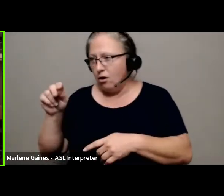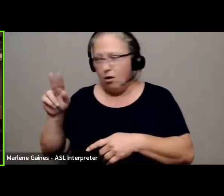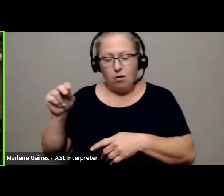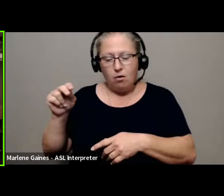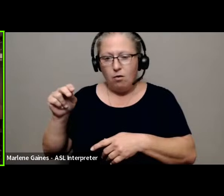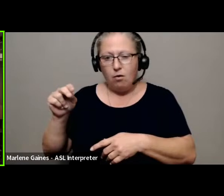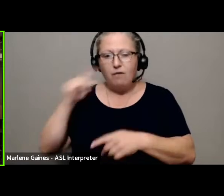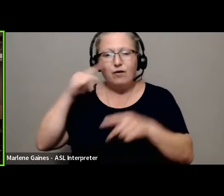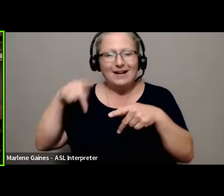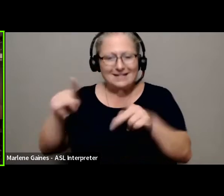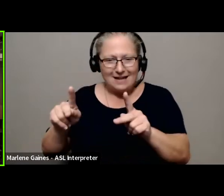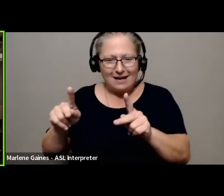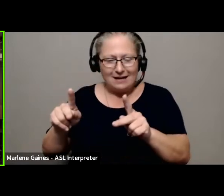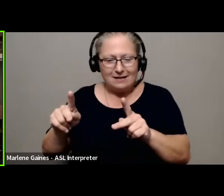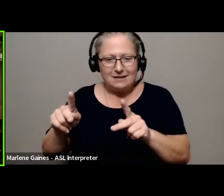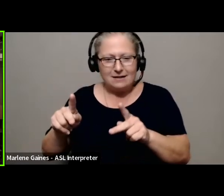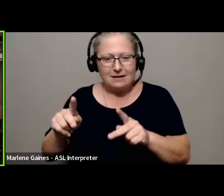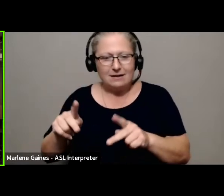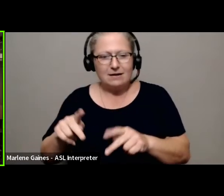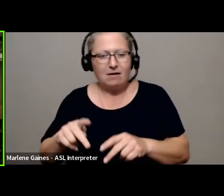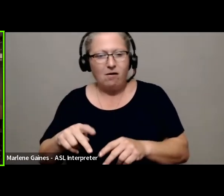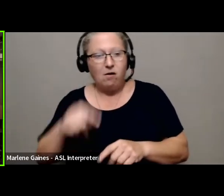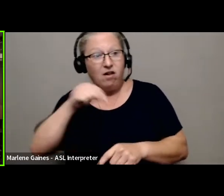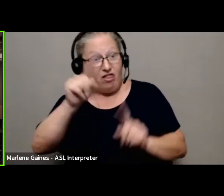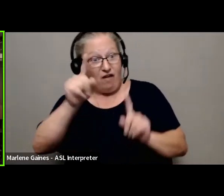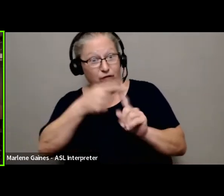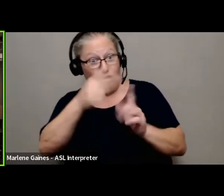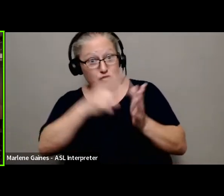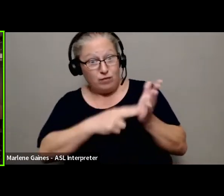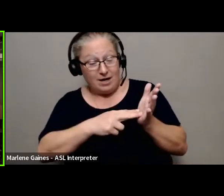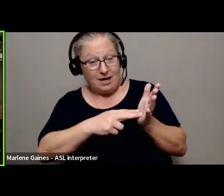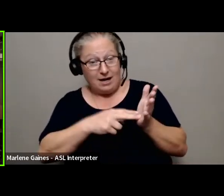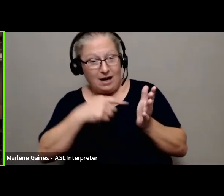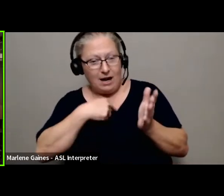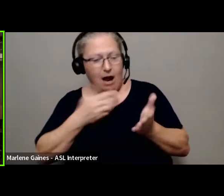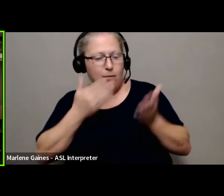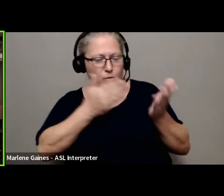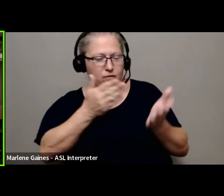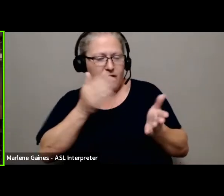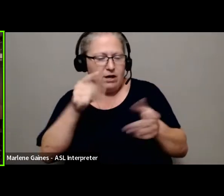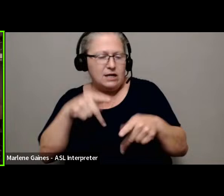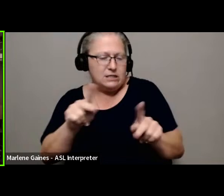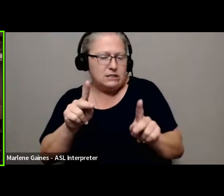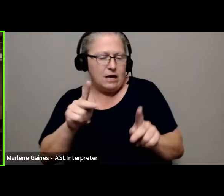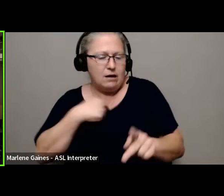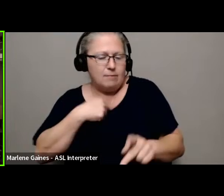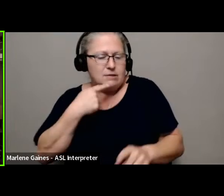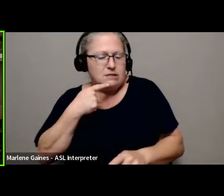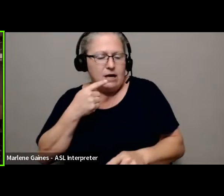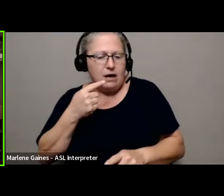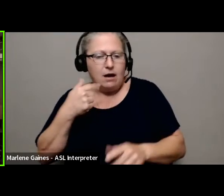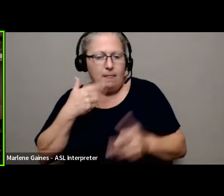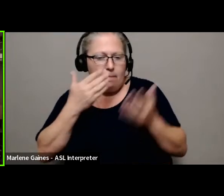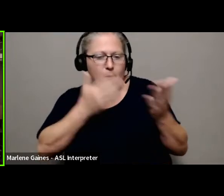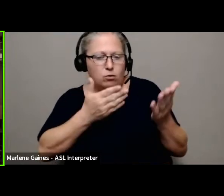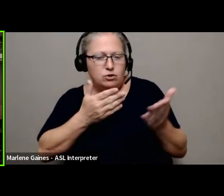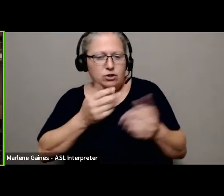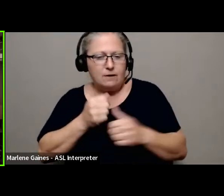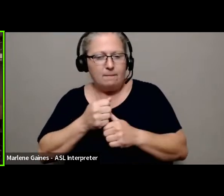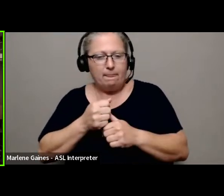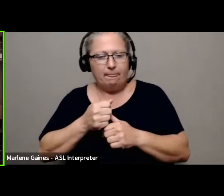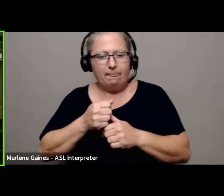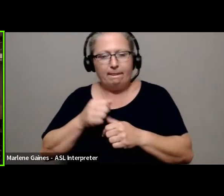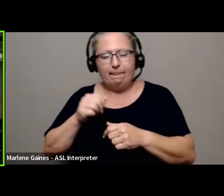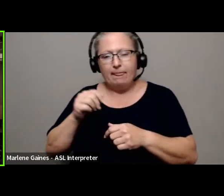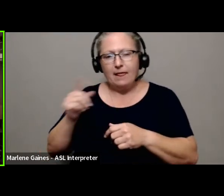moving to consent. To consent. Yeah, so we're. Okay, so this is the first reading of it, and I would move it to consent, is what I'm gonna say. Is the motion or Because the. this has recommendation.